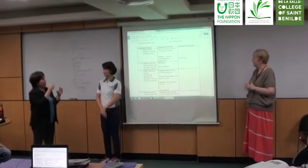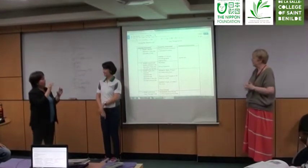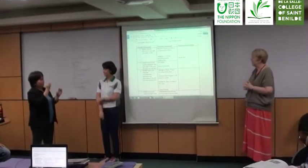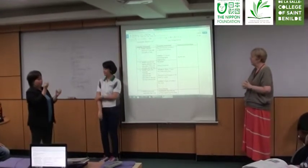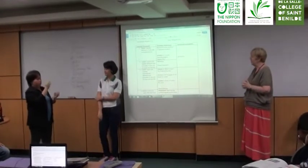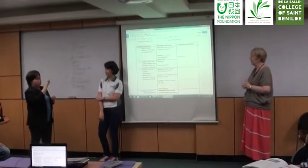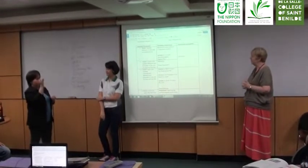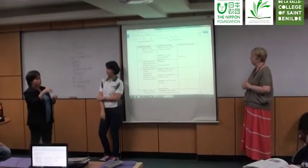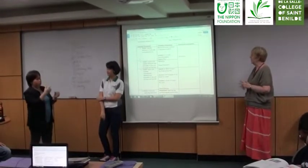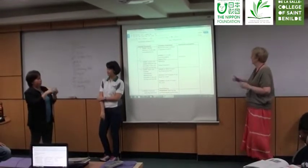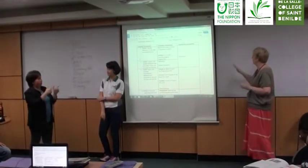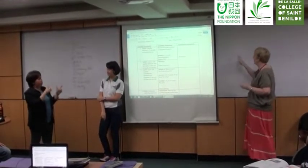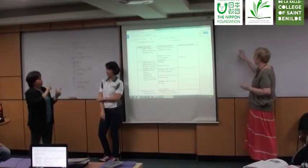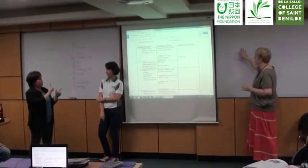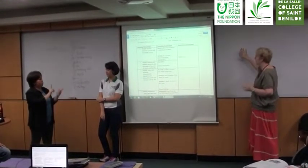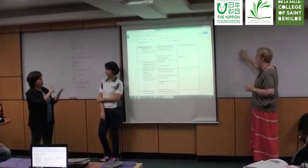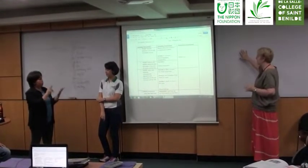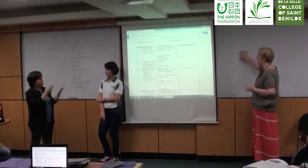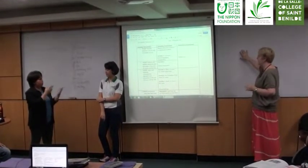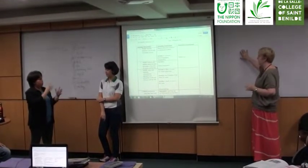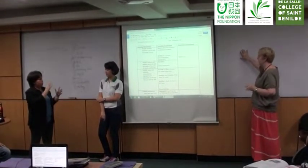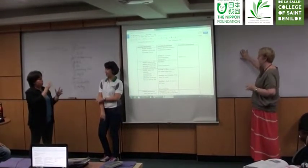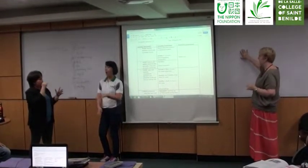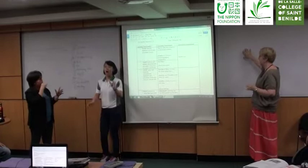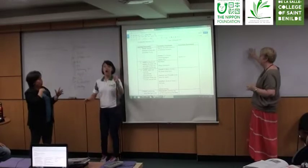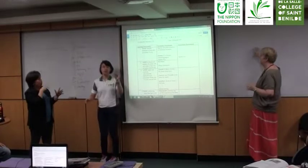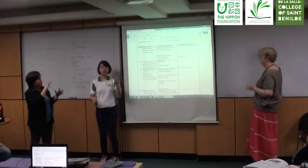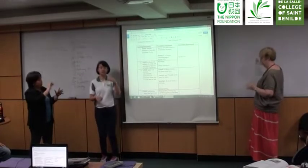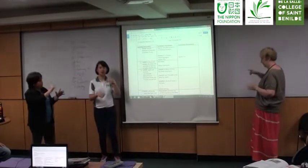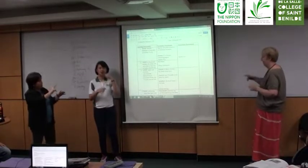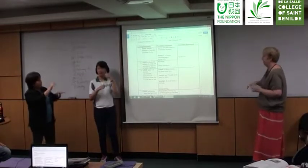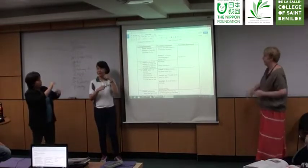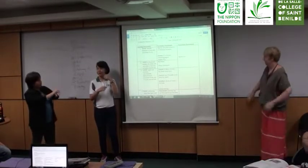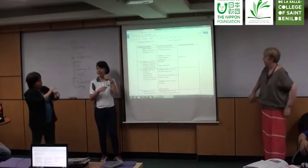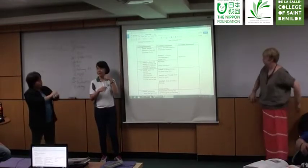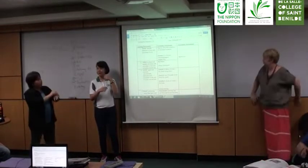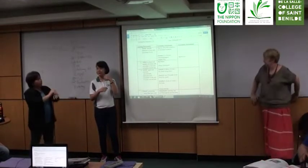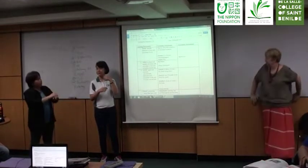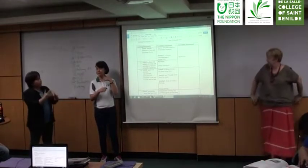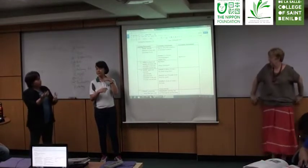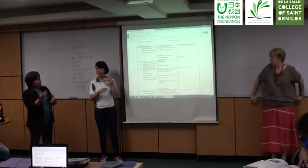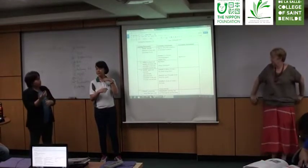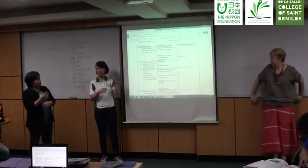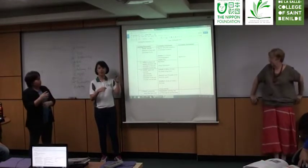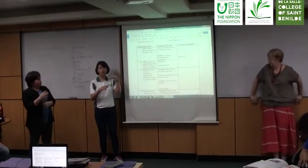The percentage of language that you're using. Looks like we've got FSL. Correct.